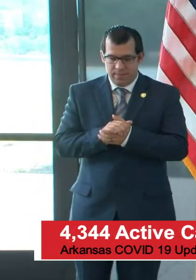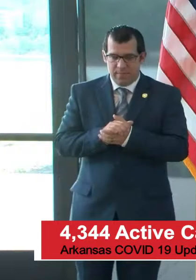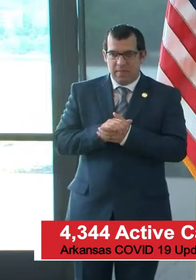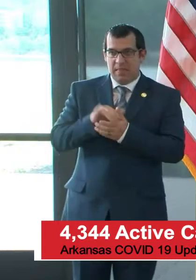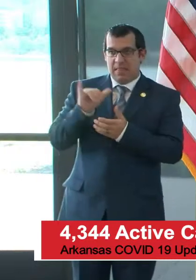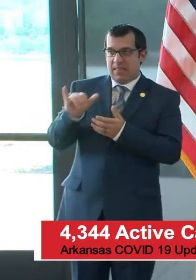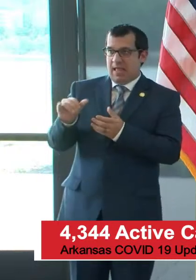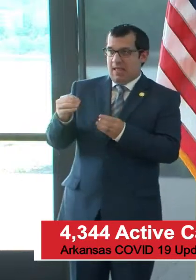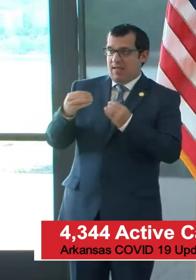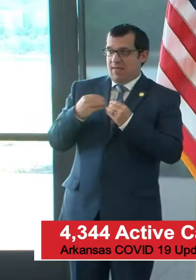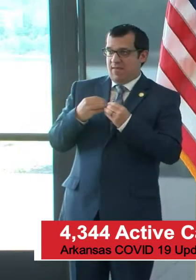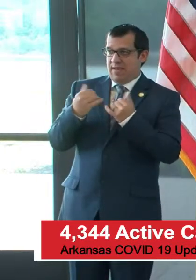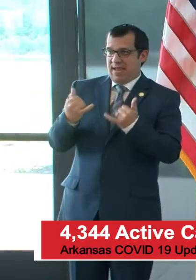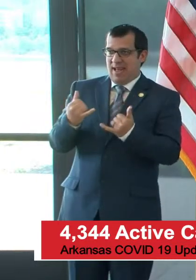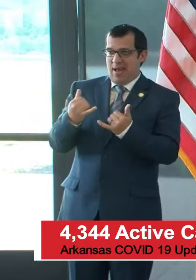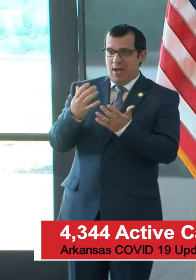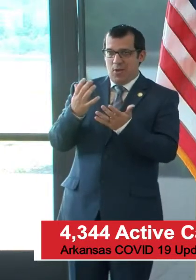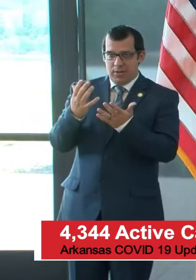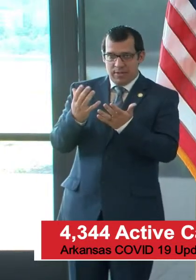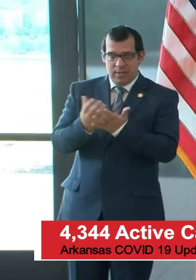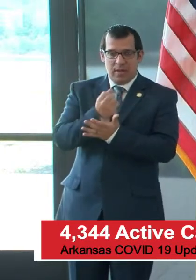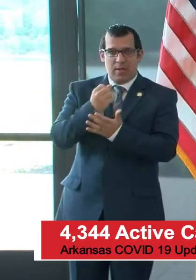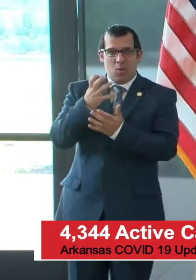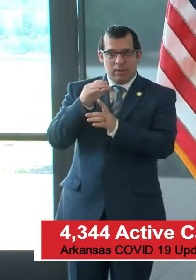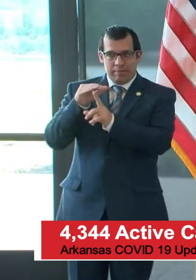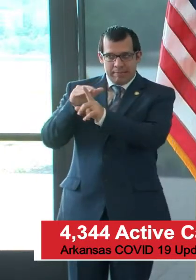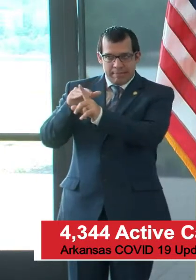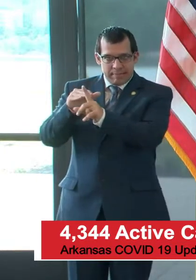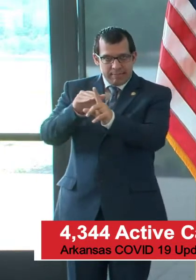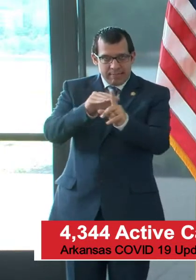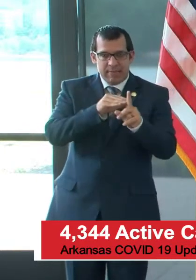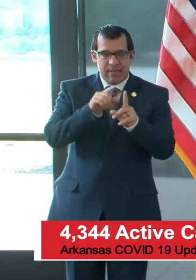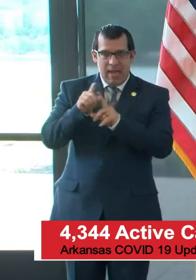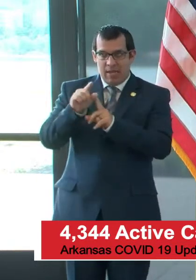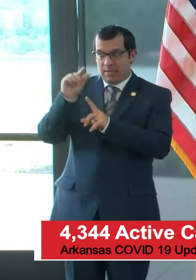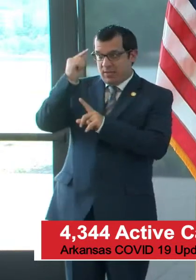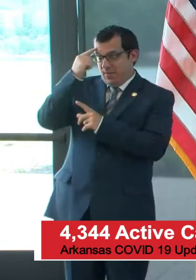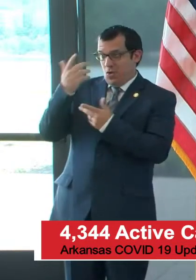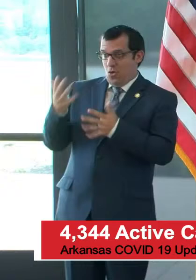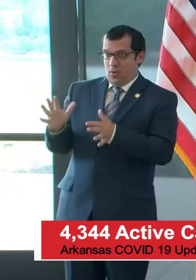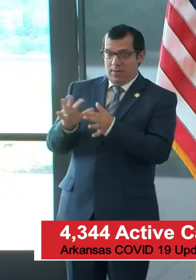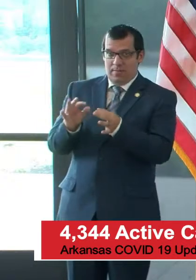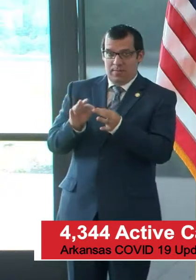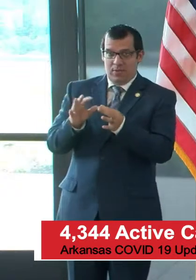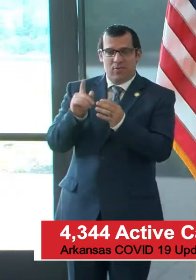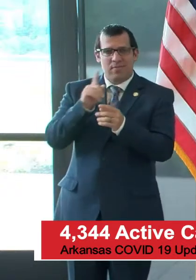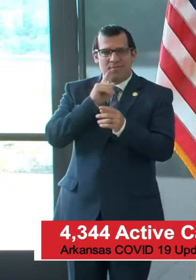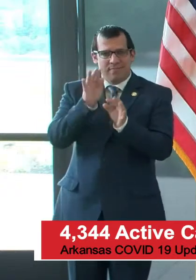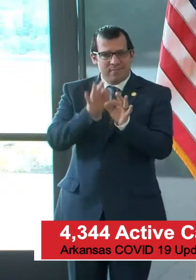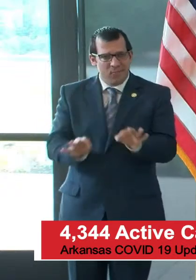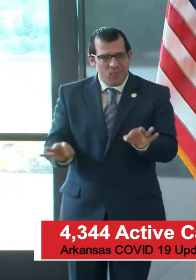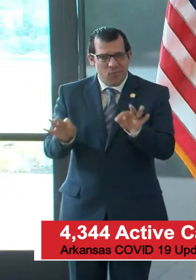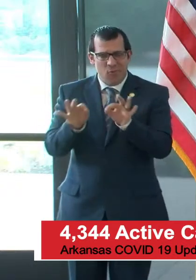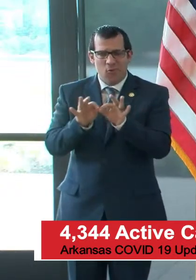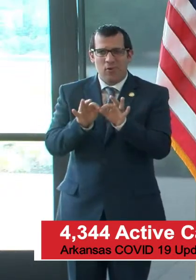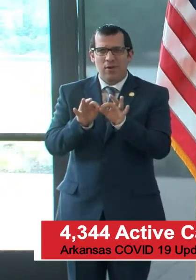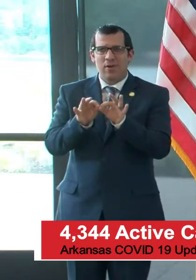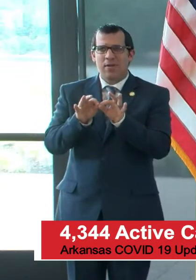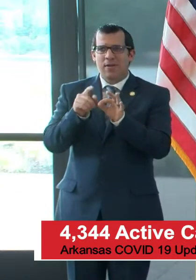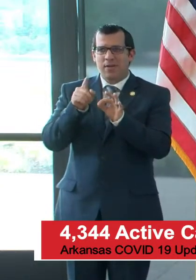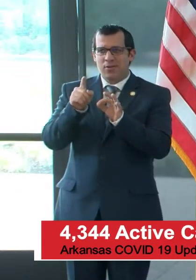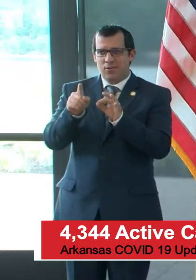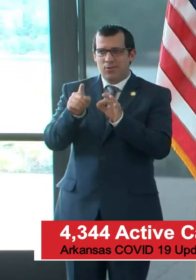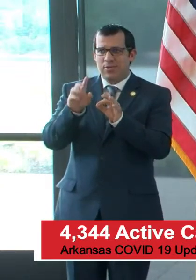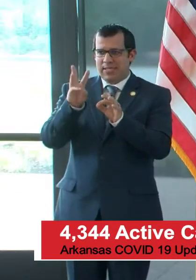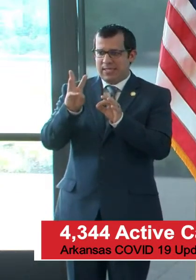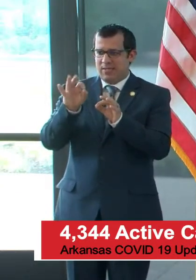gives me the opportunity to reiterate, as the governor has, the importance for